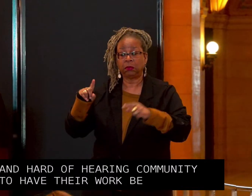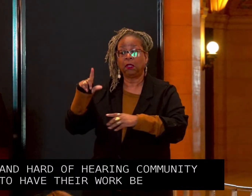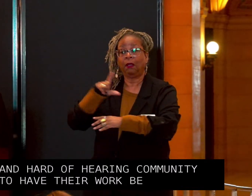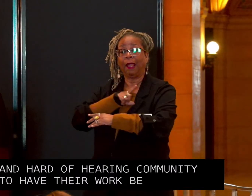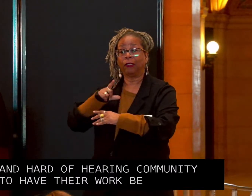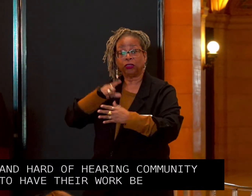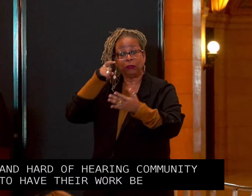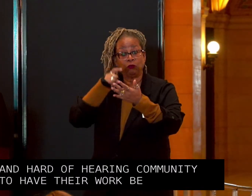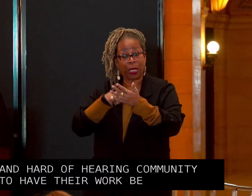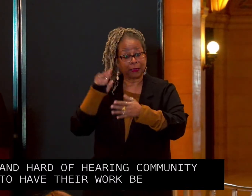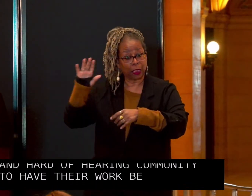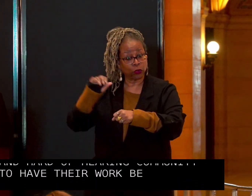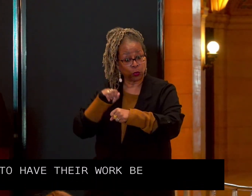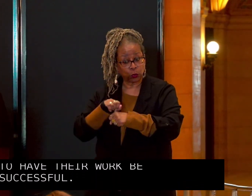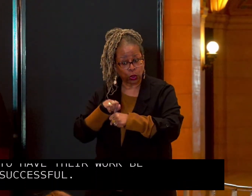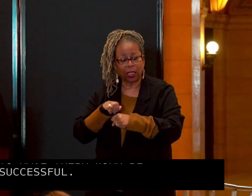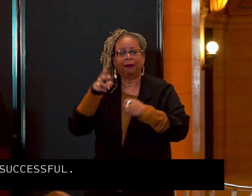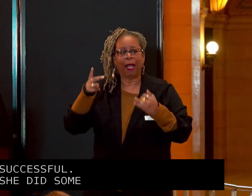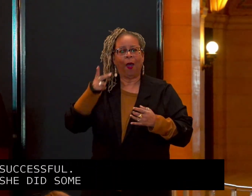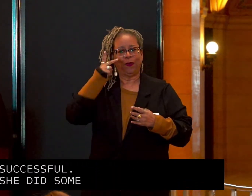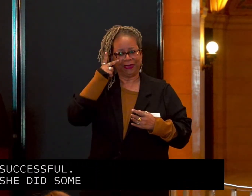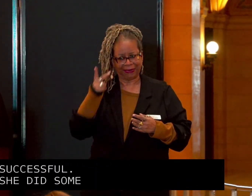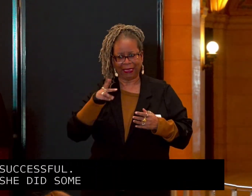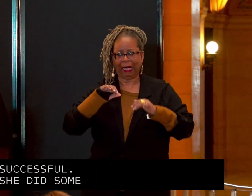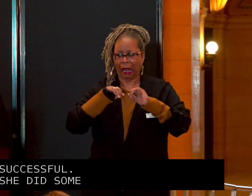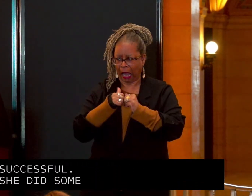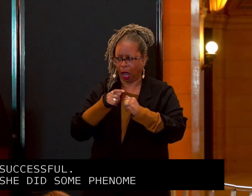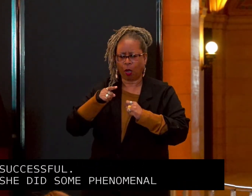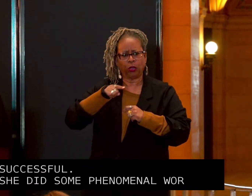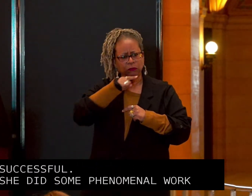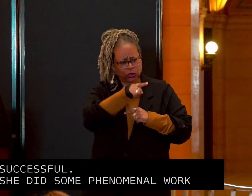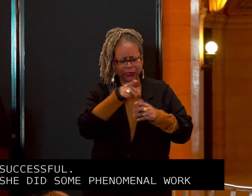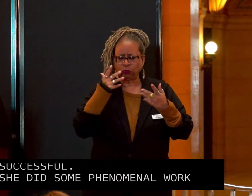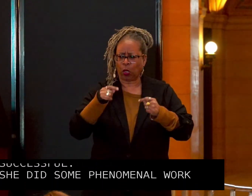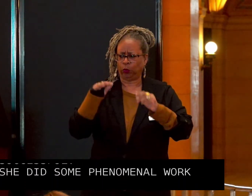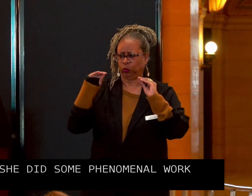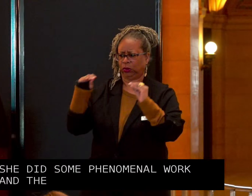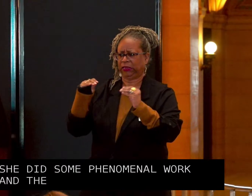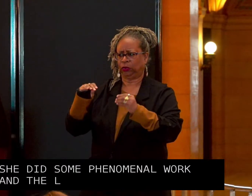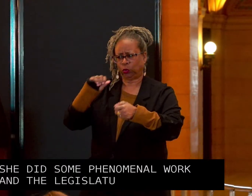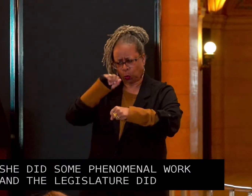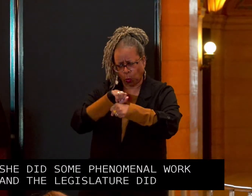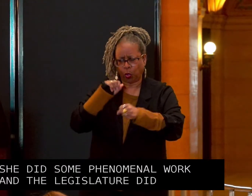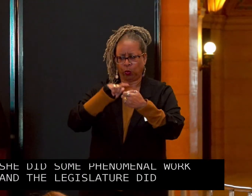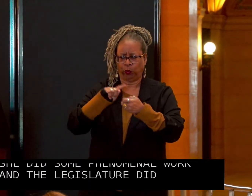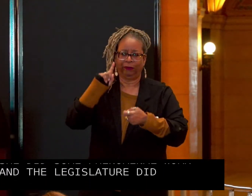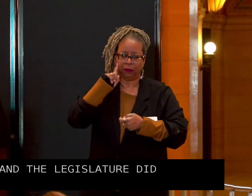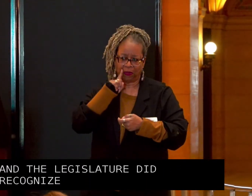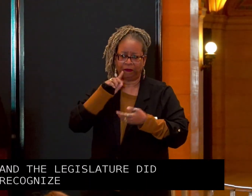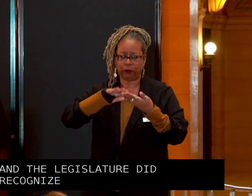She did some phenomenal work, and the legislature did recognize the need for this.